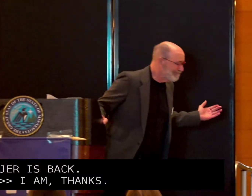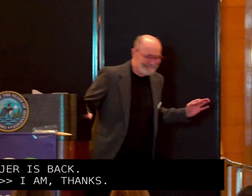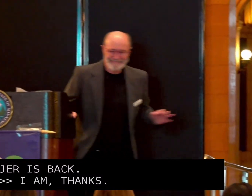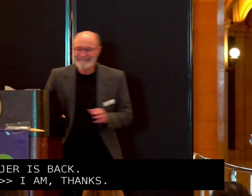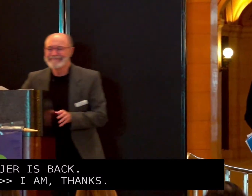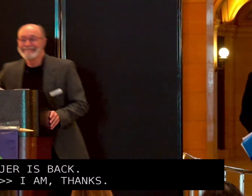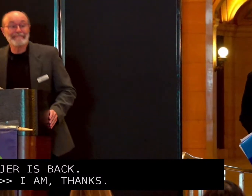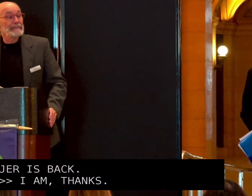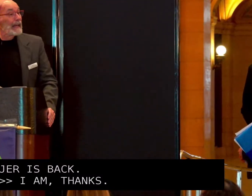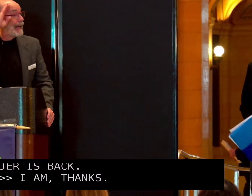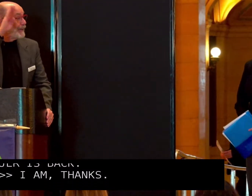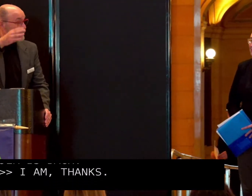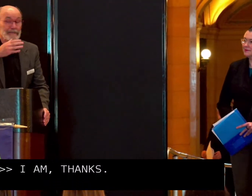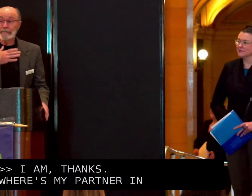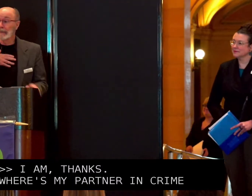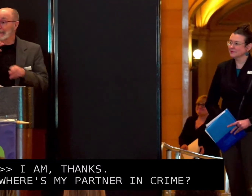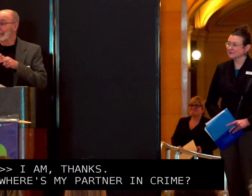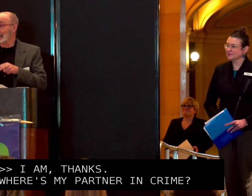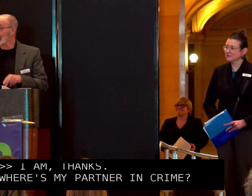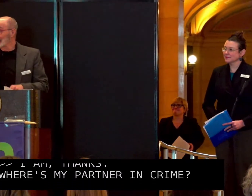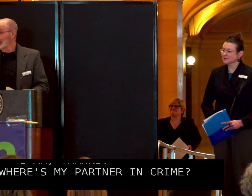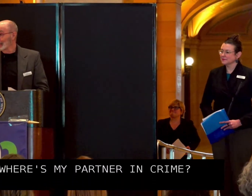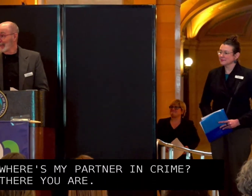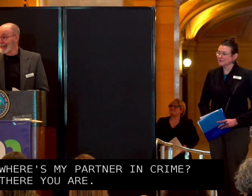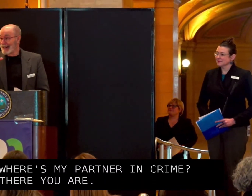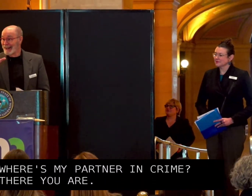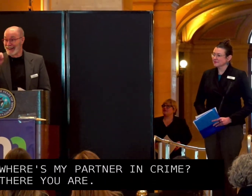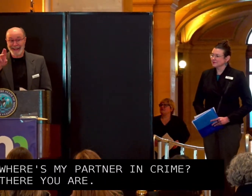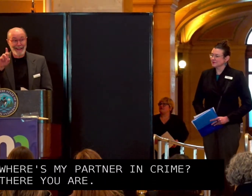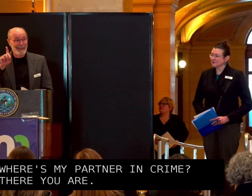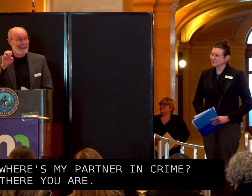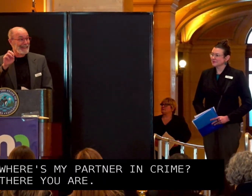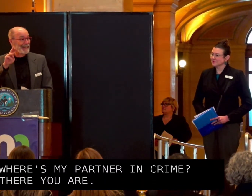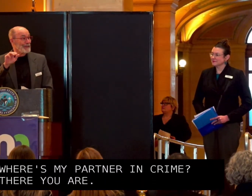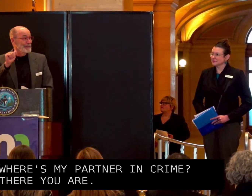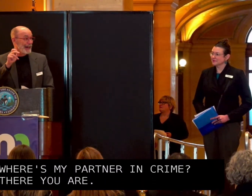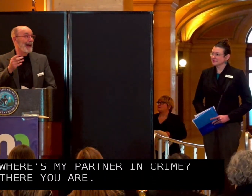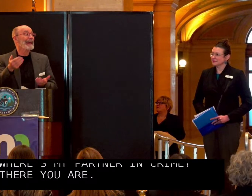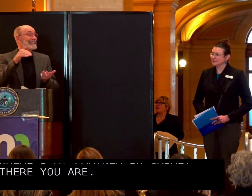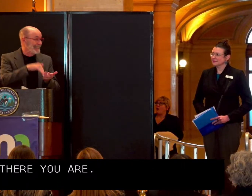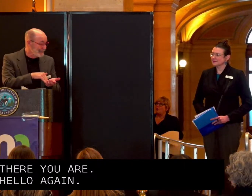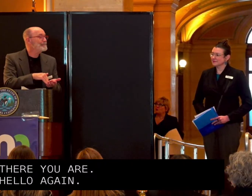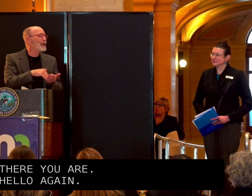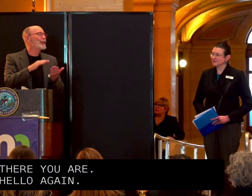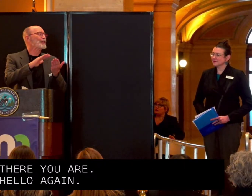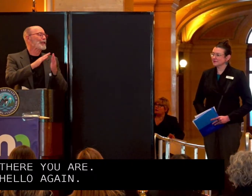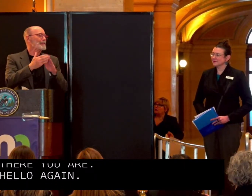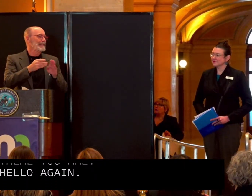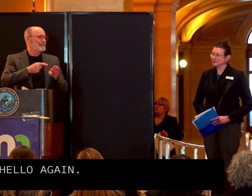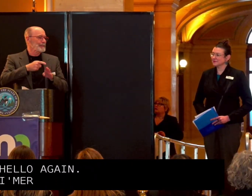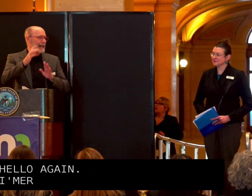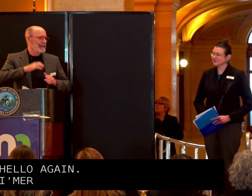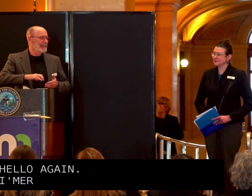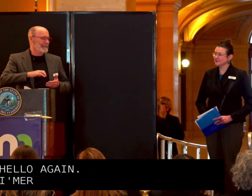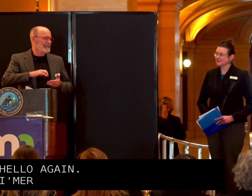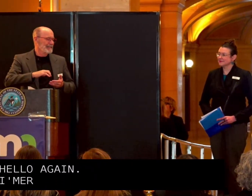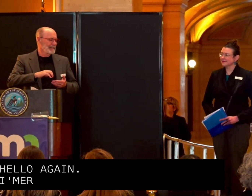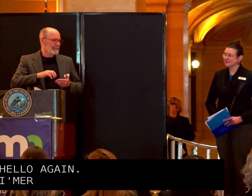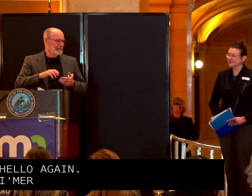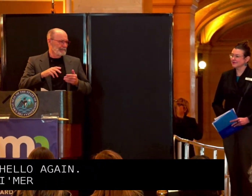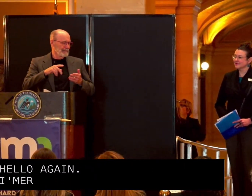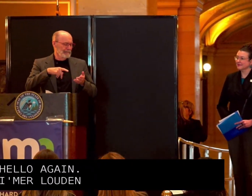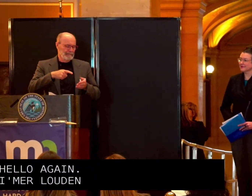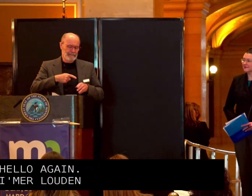Where's my partner in crime? There you are. Hello again. I'm Jer Loudenback. Again,